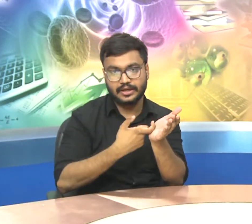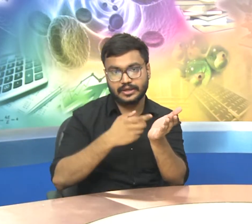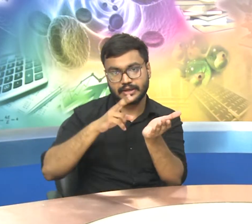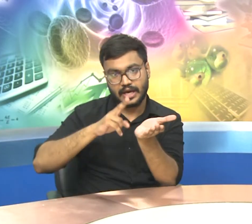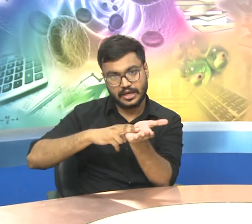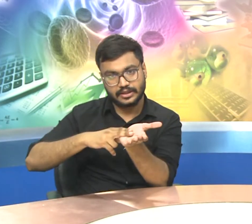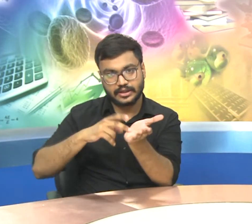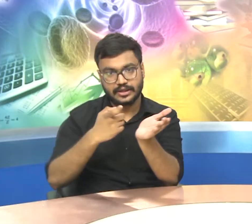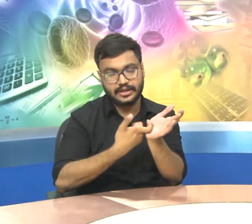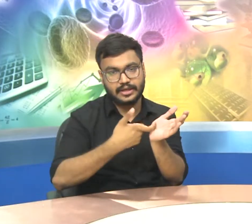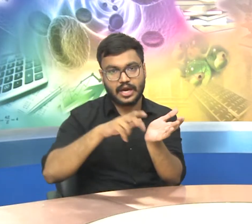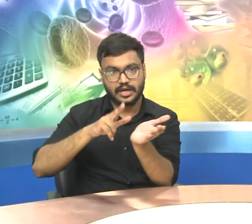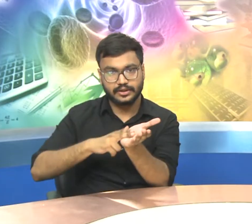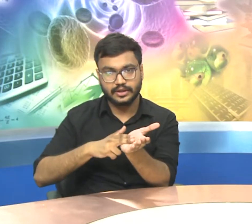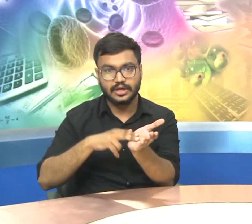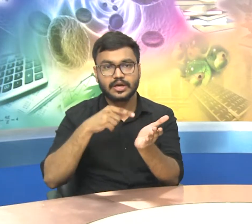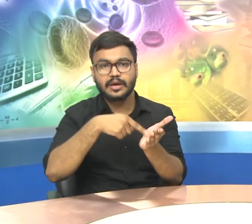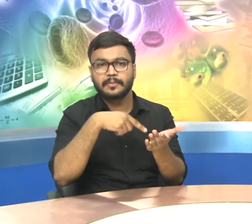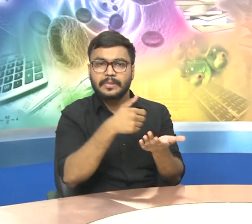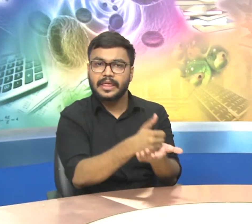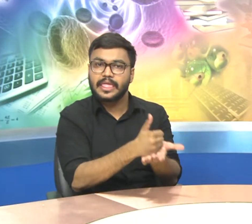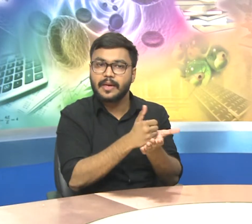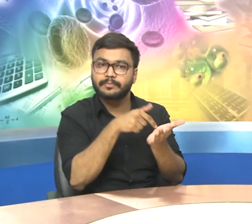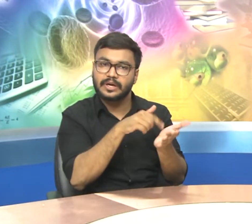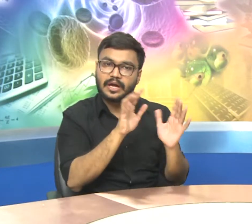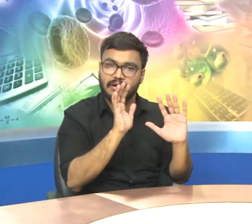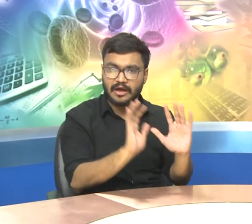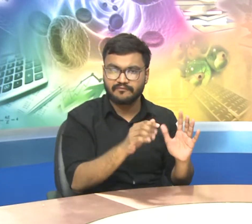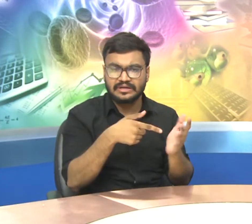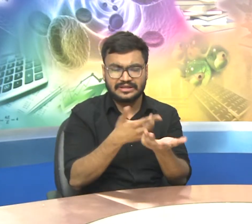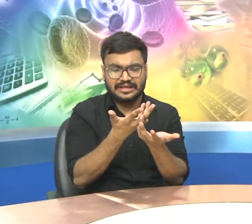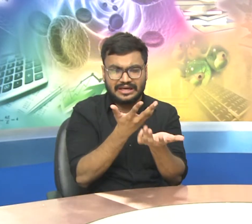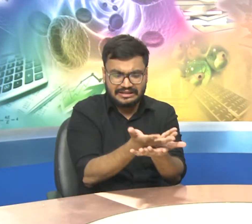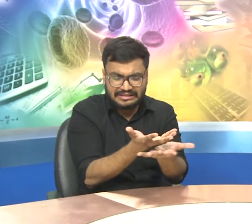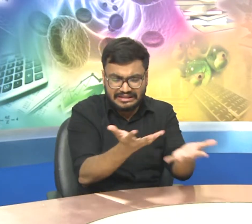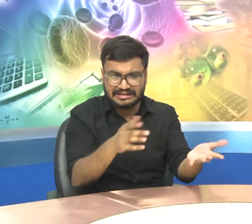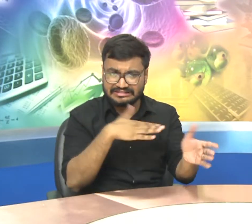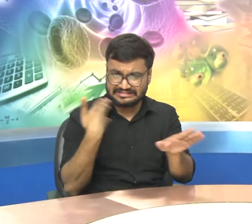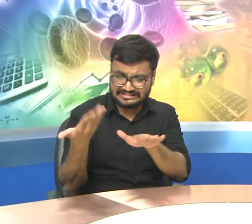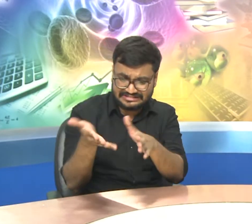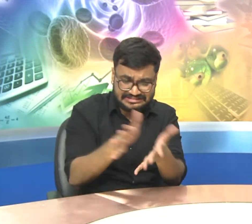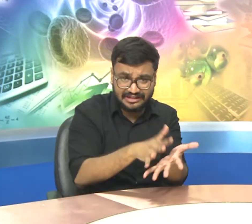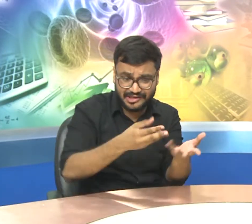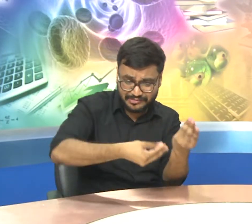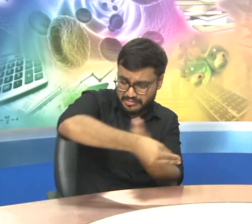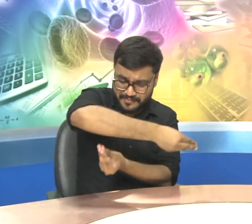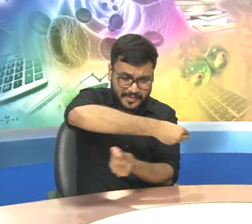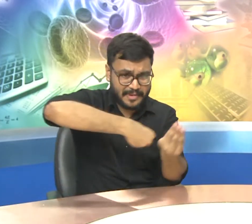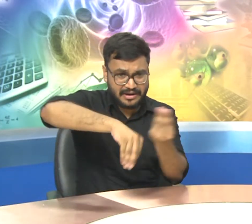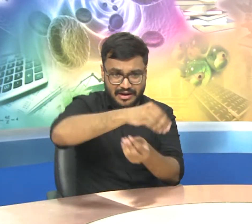healthy. For example, Rhizophus, Penicillium,